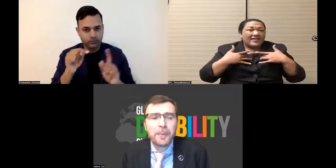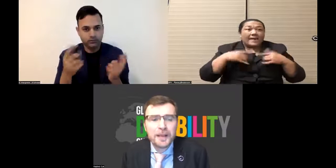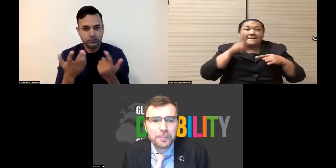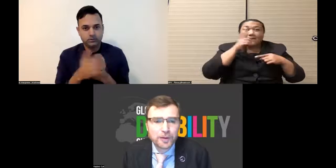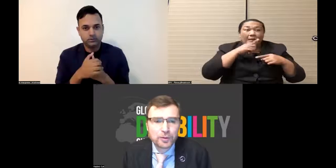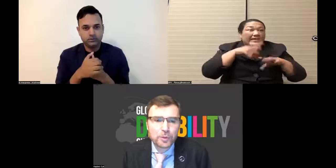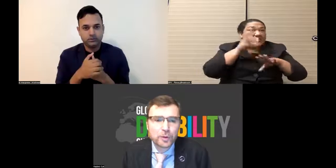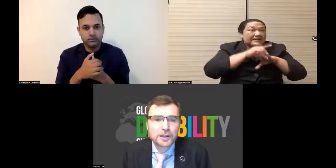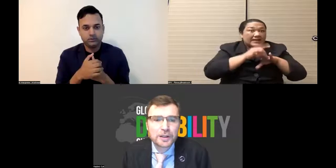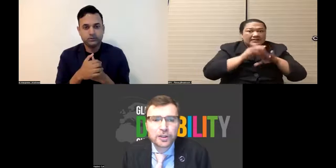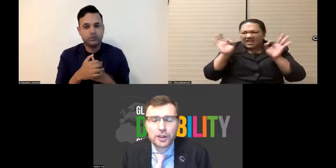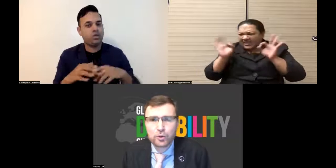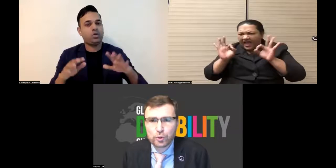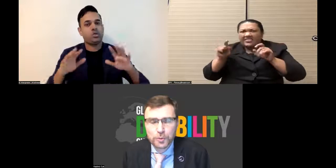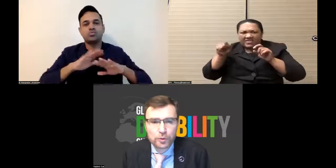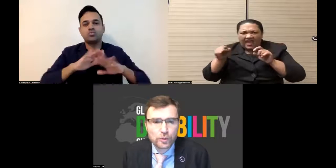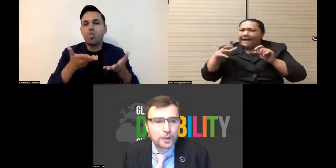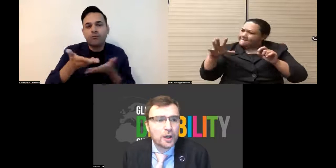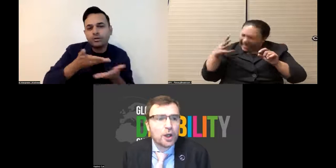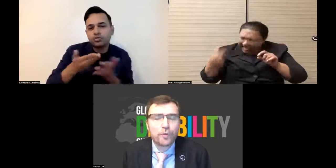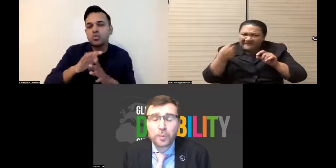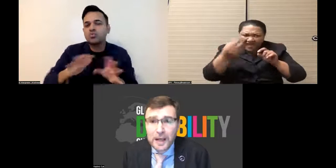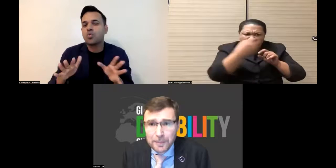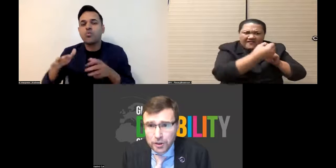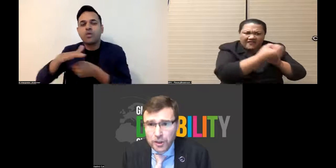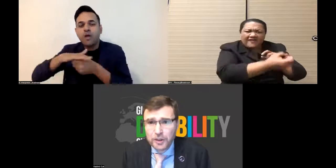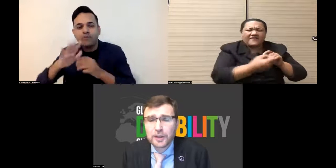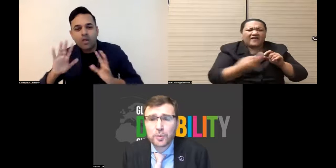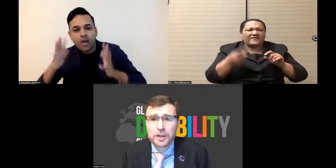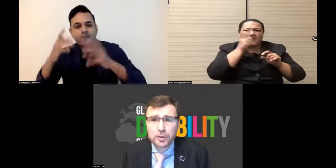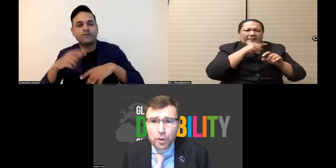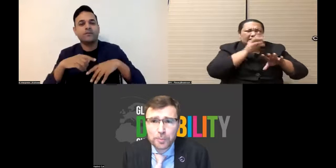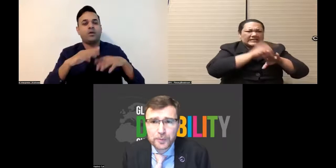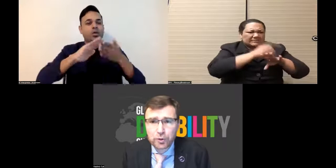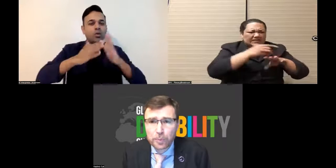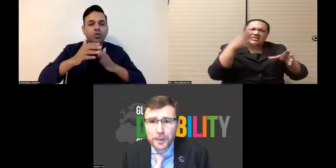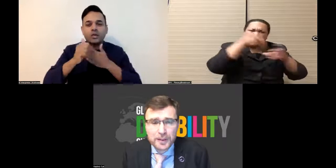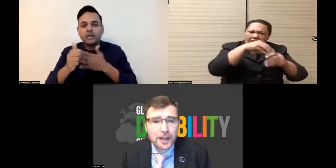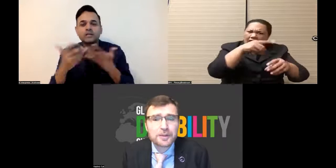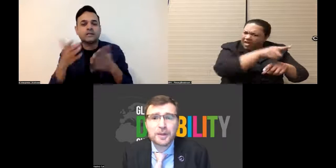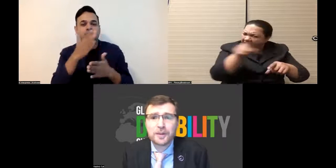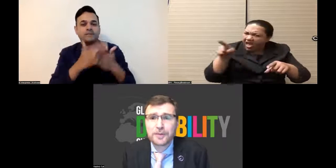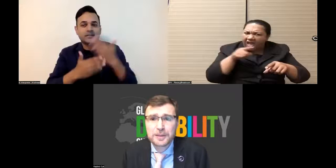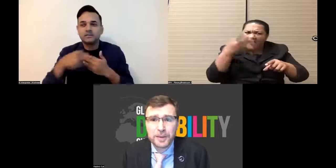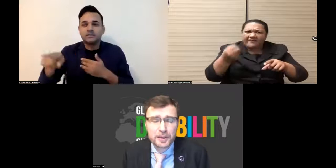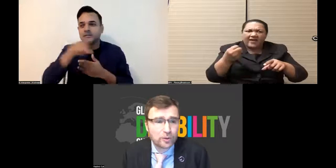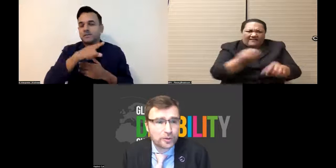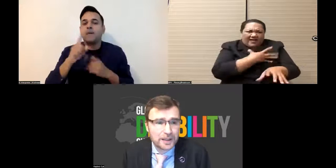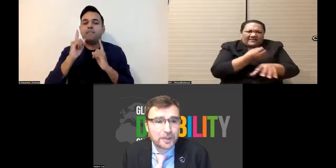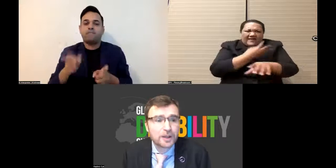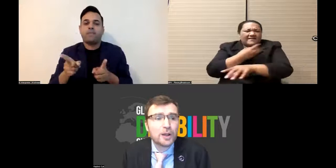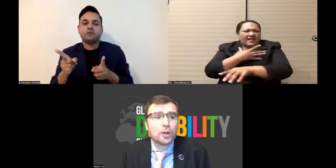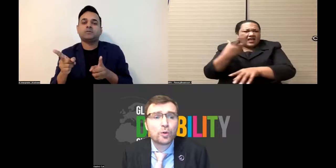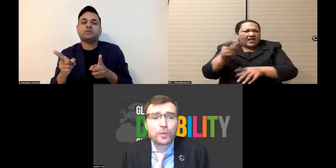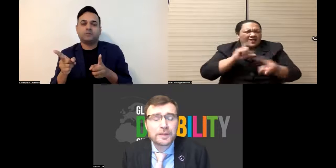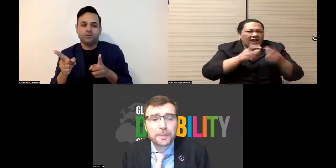in many parts of the world, urgent issues to be solved. From climate change that we heard so many times in the first speakers of this